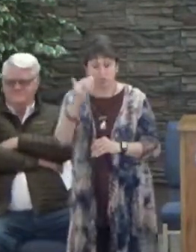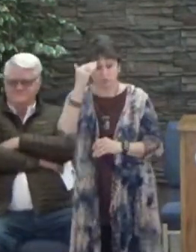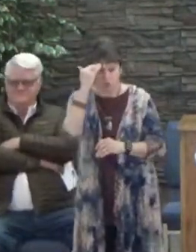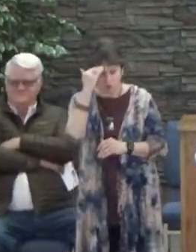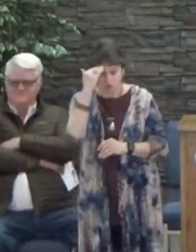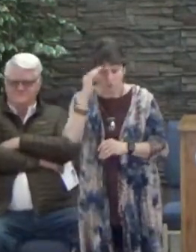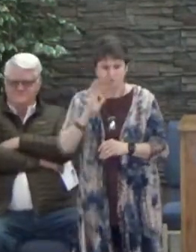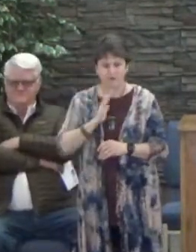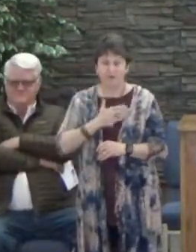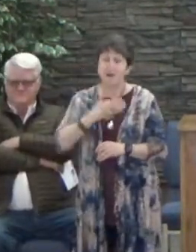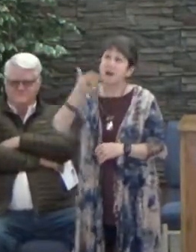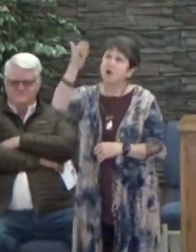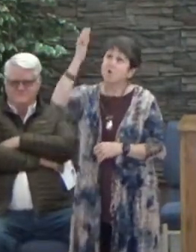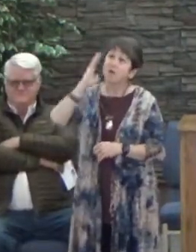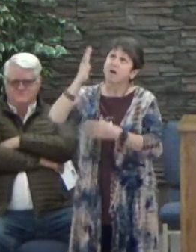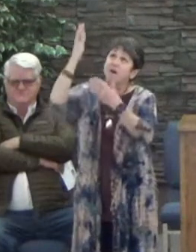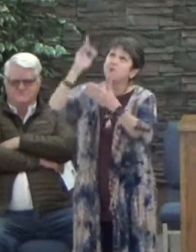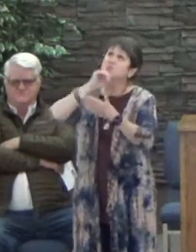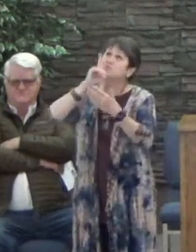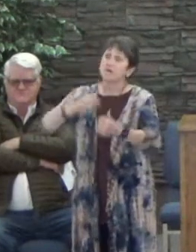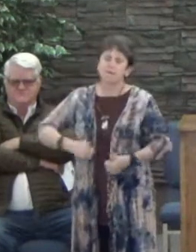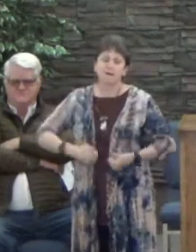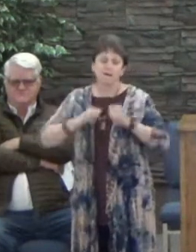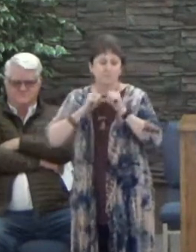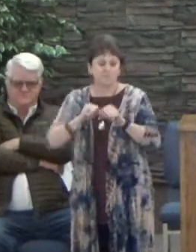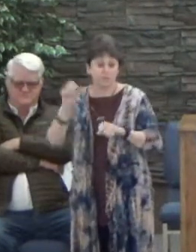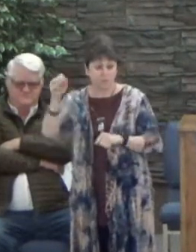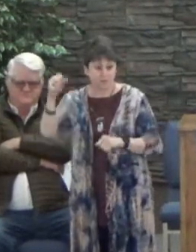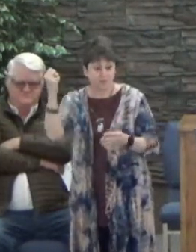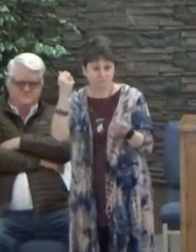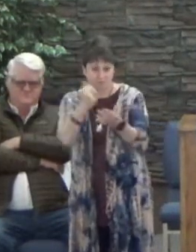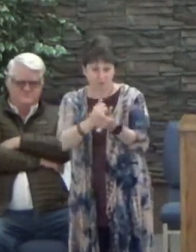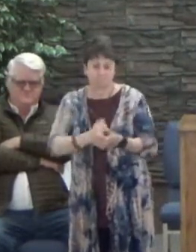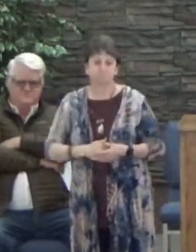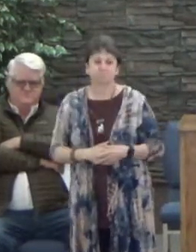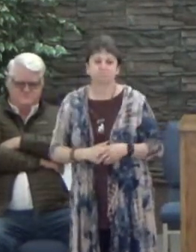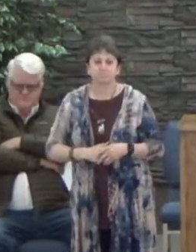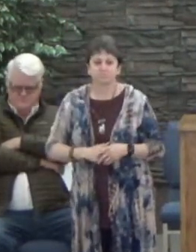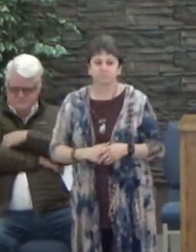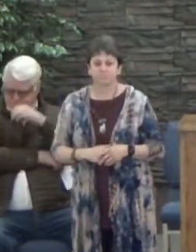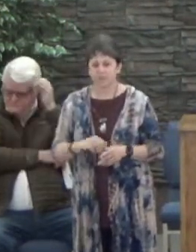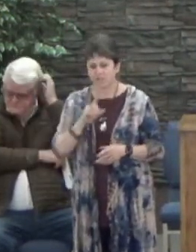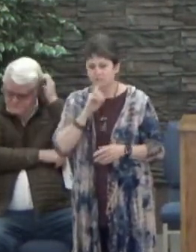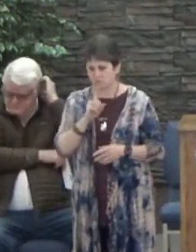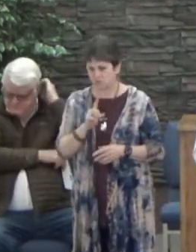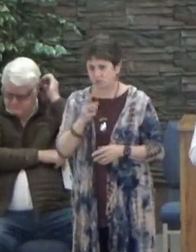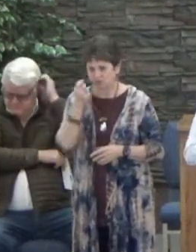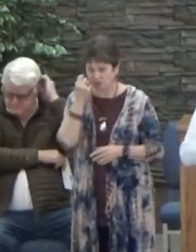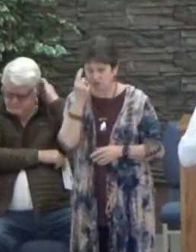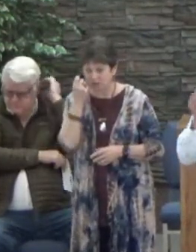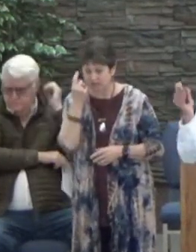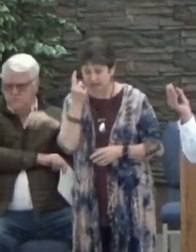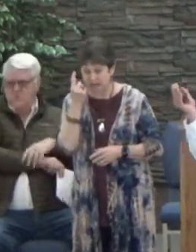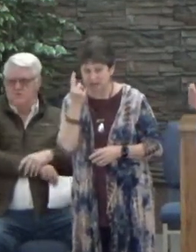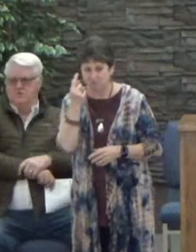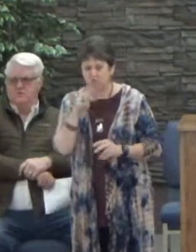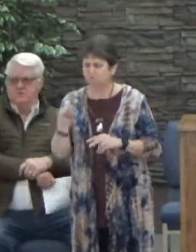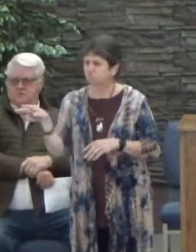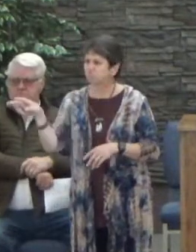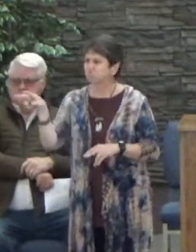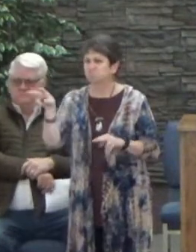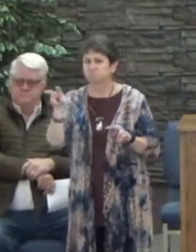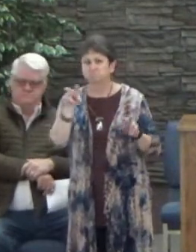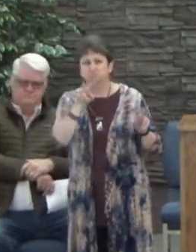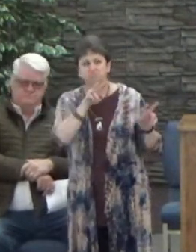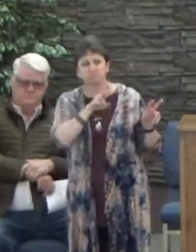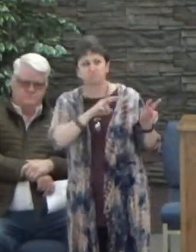that our God is alive. Amen? Amen. And certainly we understand this. We look around us